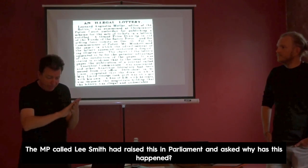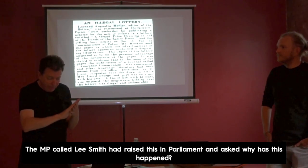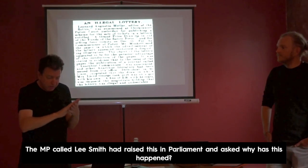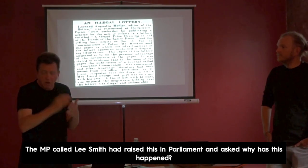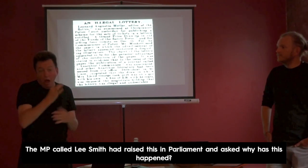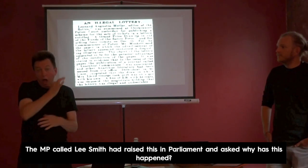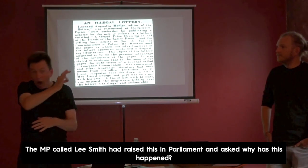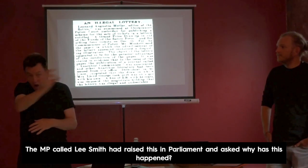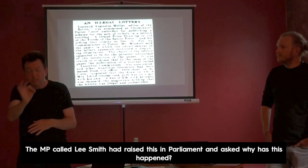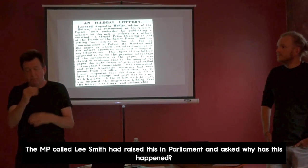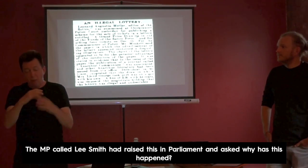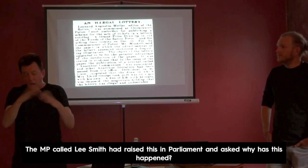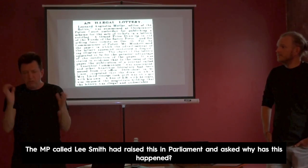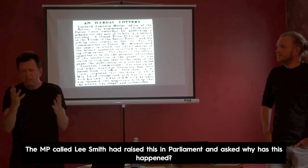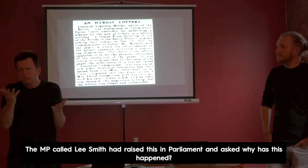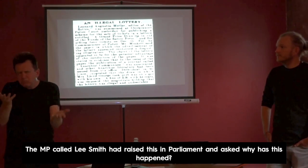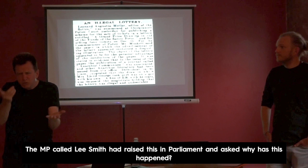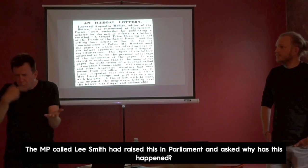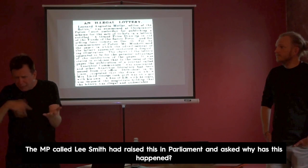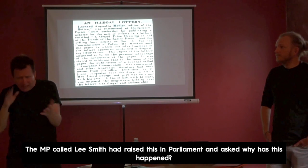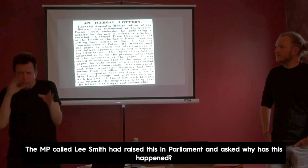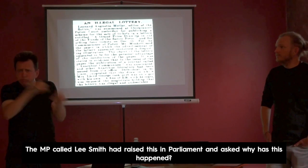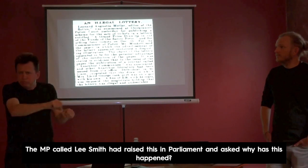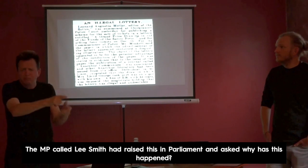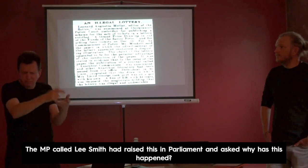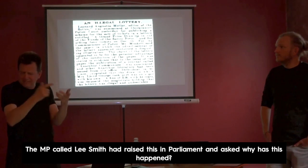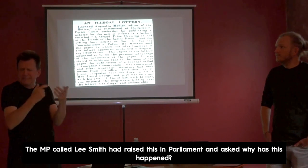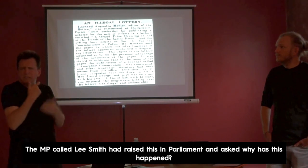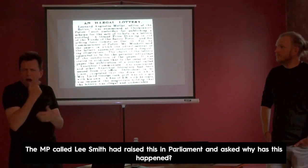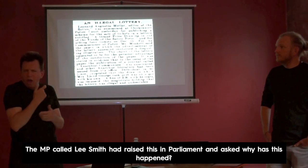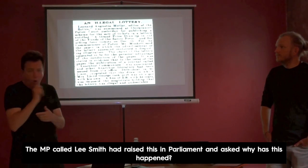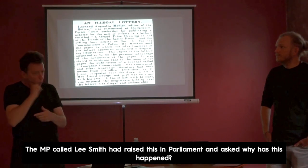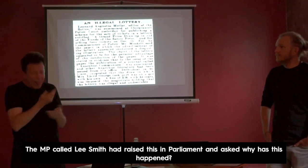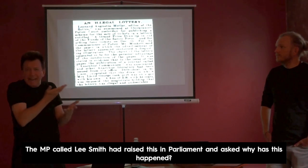called Lee Smith who had raised this in Parliament and said, why has this happened?